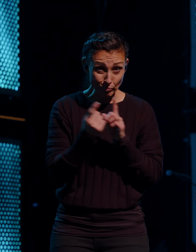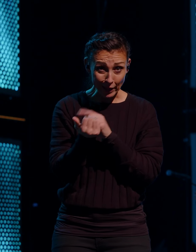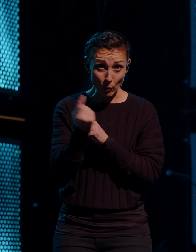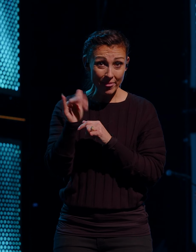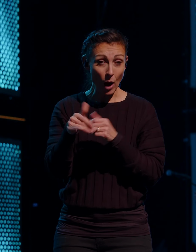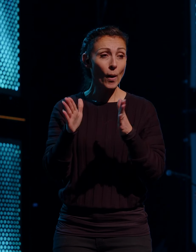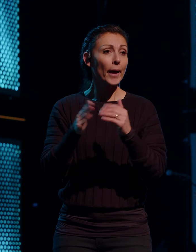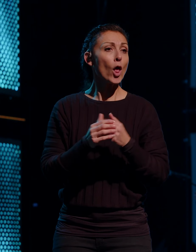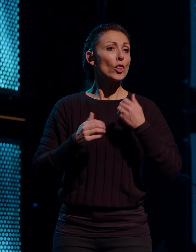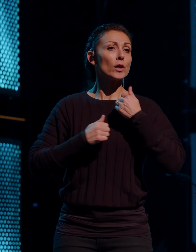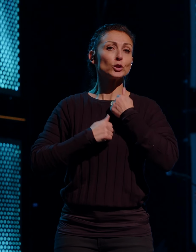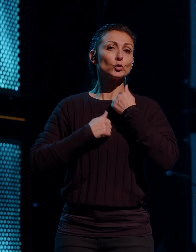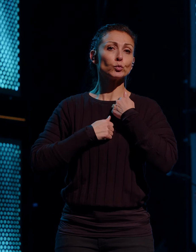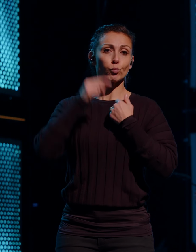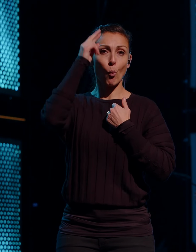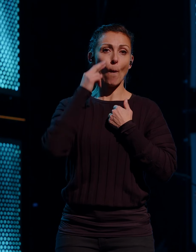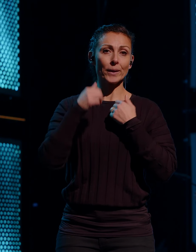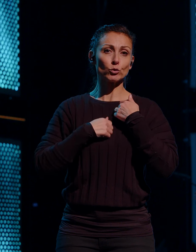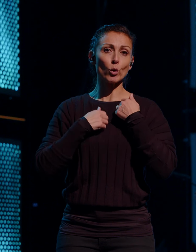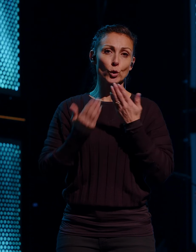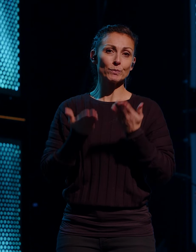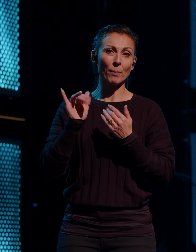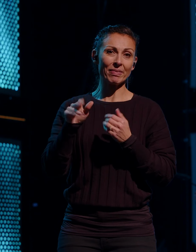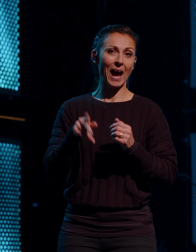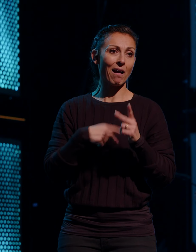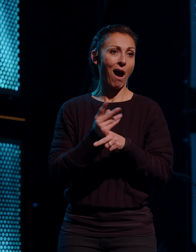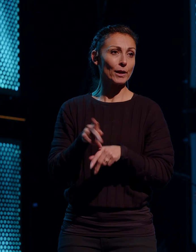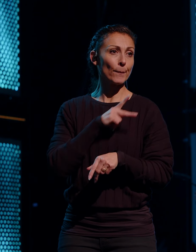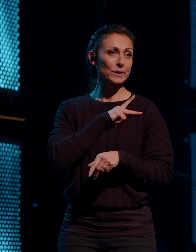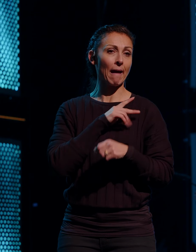happen. Paul and Silas,